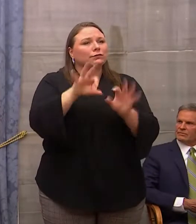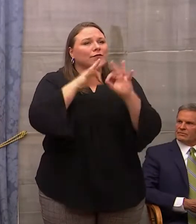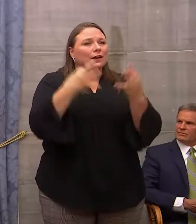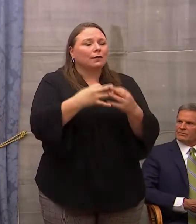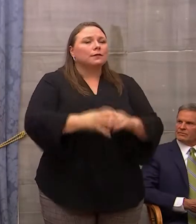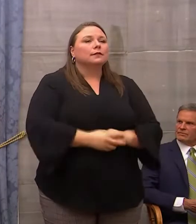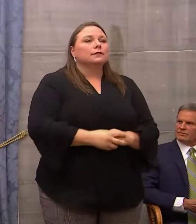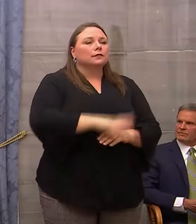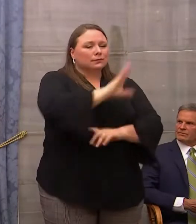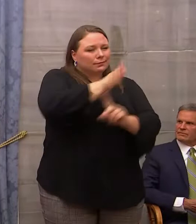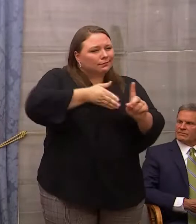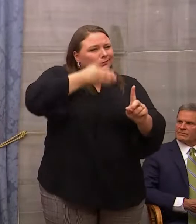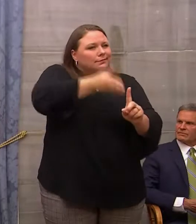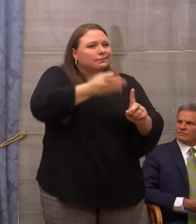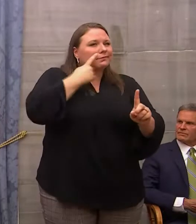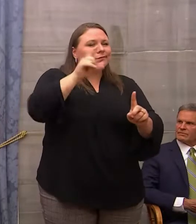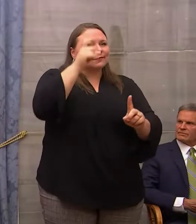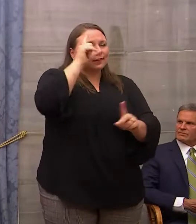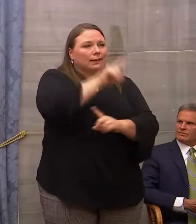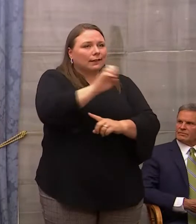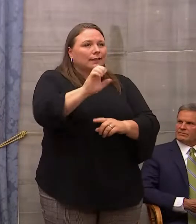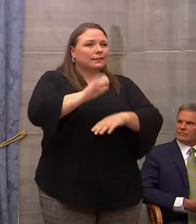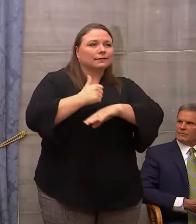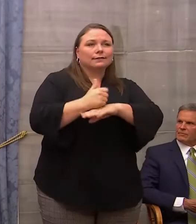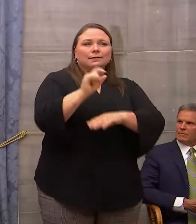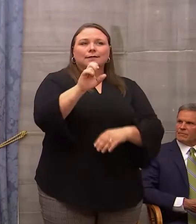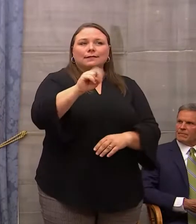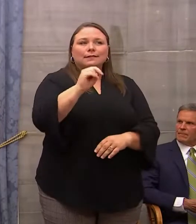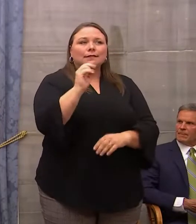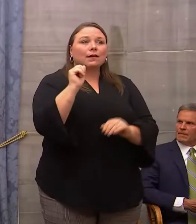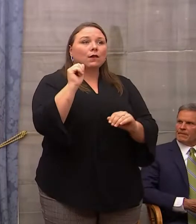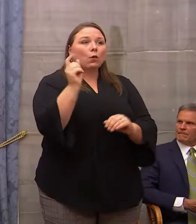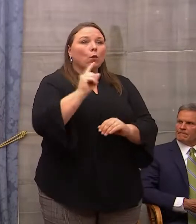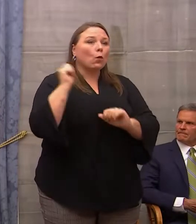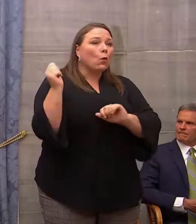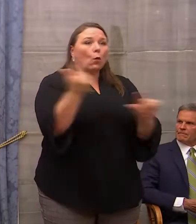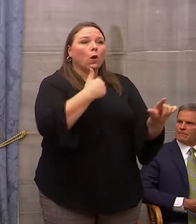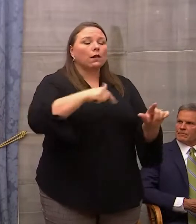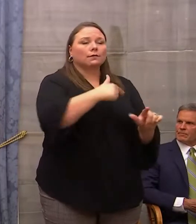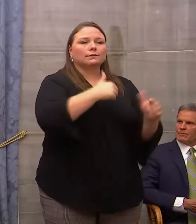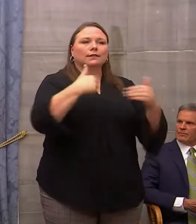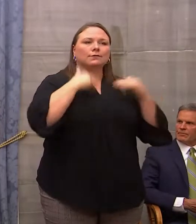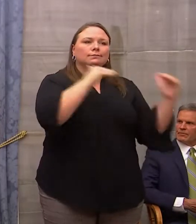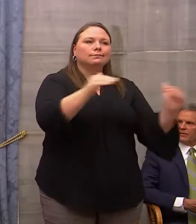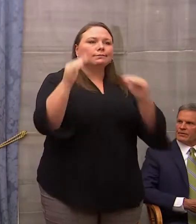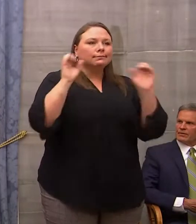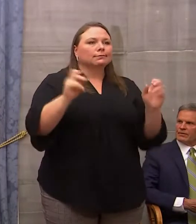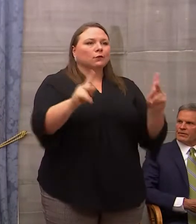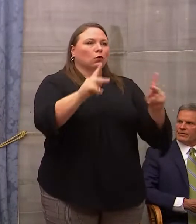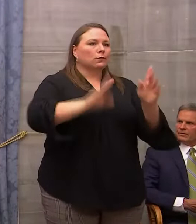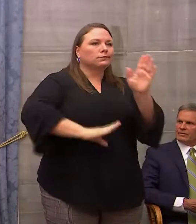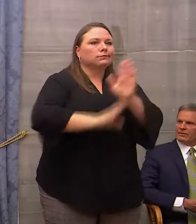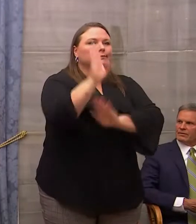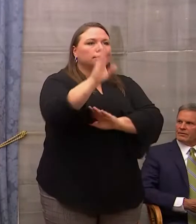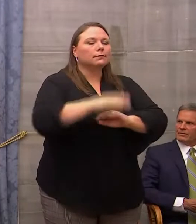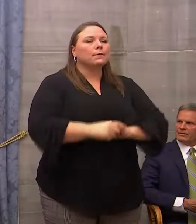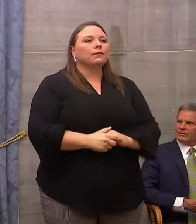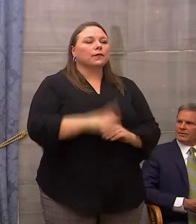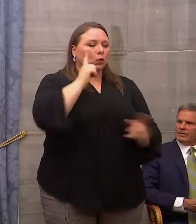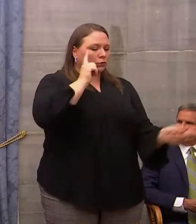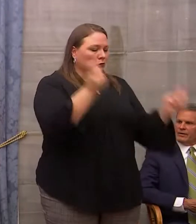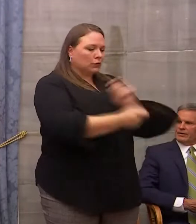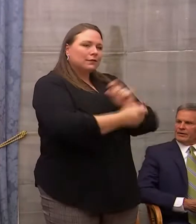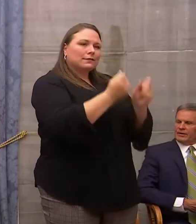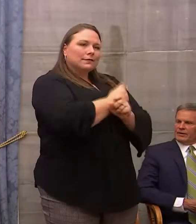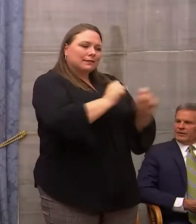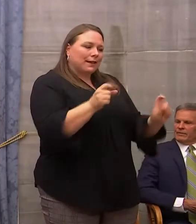centerpiece objective of Governor Lee is building a Tennessee where all have the opportunity to thrive. Transforming our safety